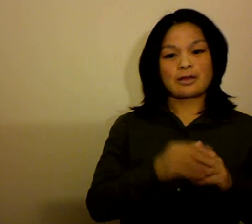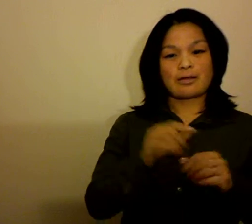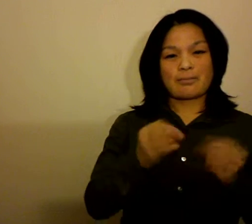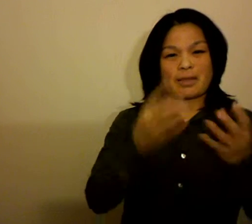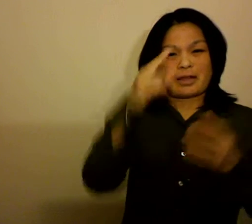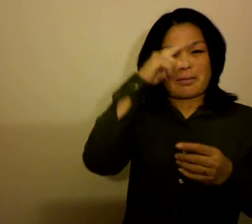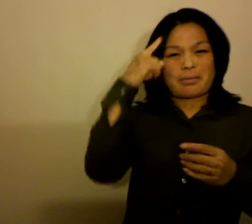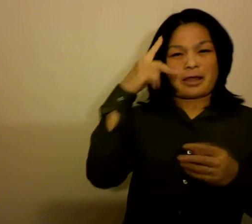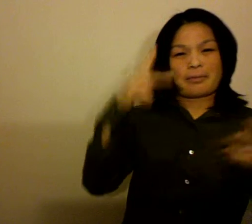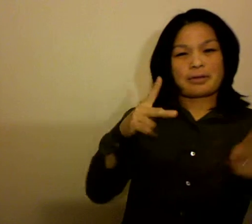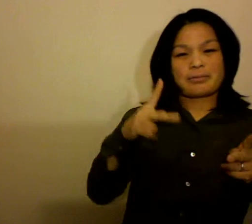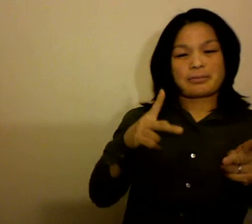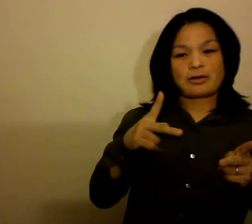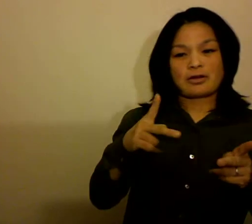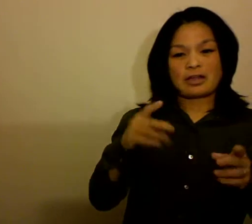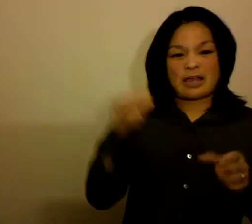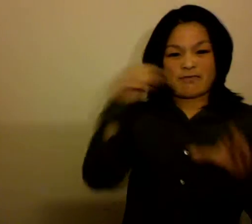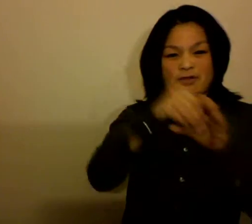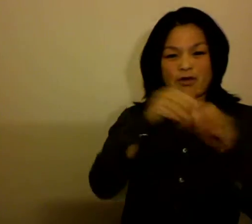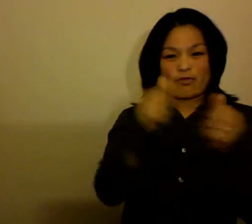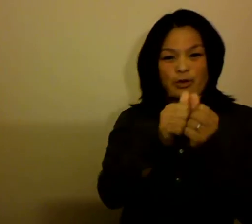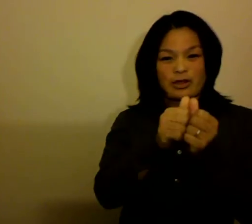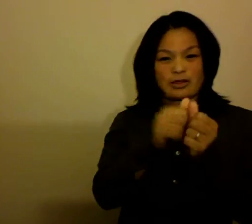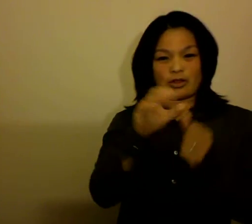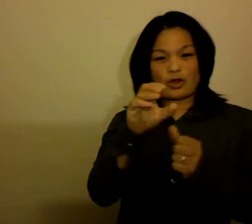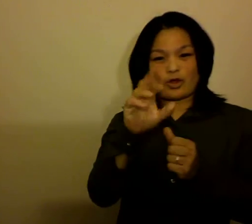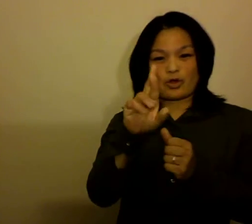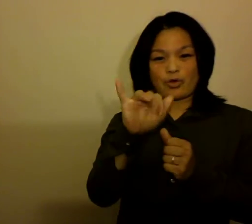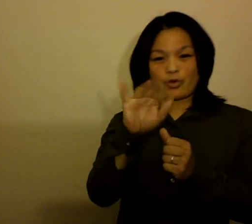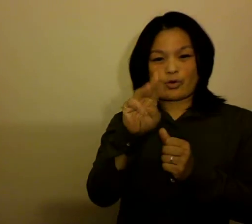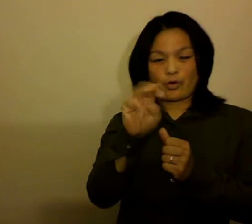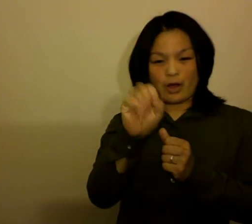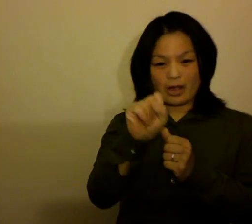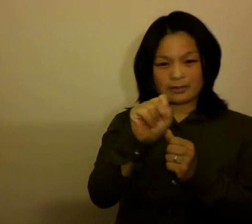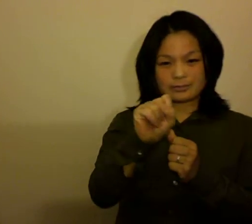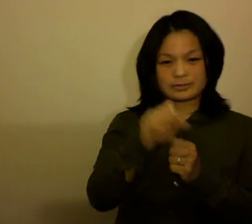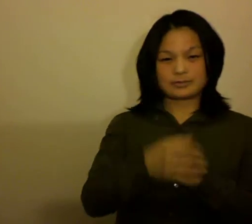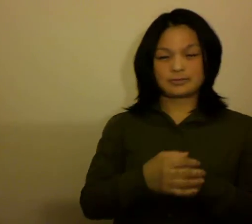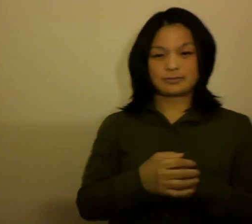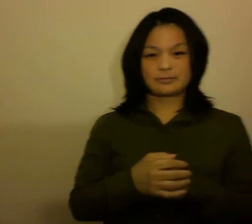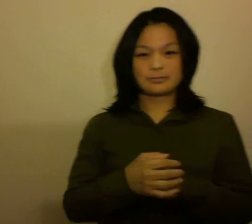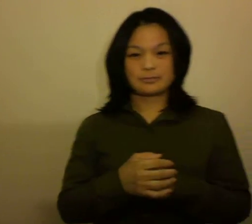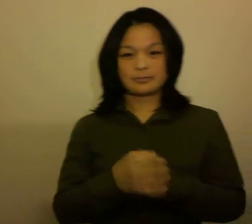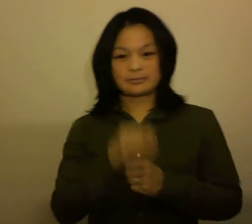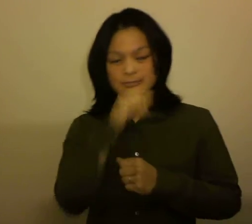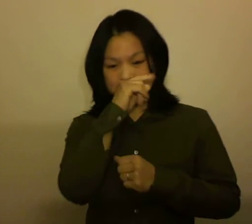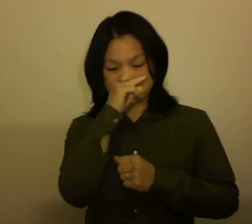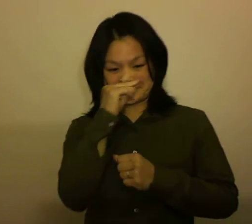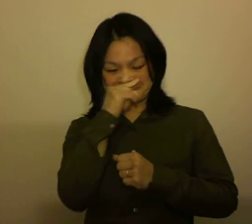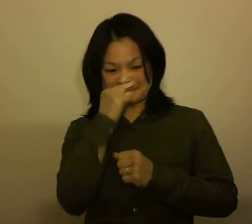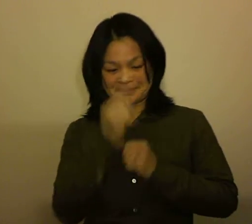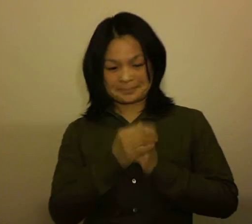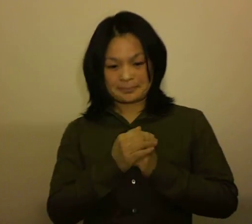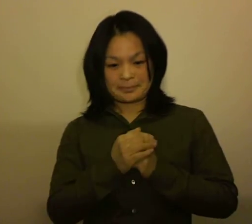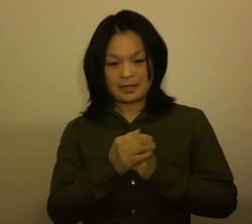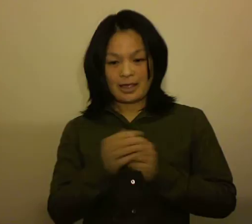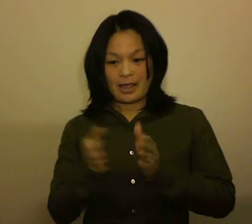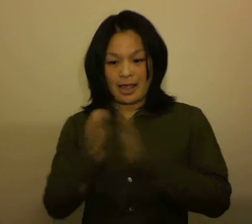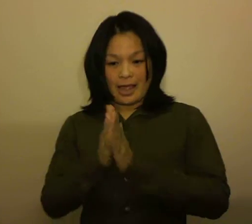they? Now, the two statements you want the kids to write about are, one, I think this question is